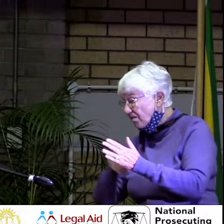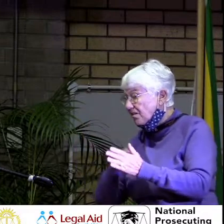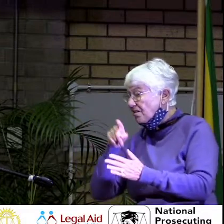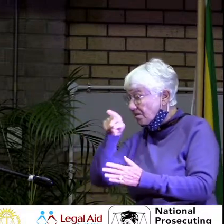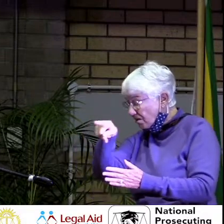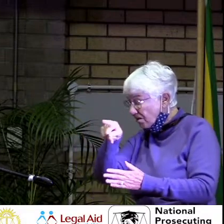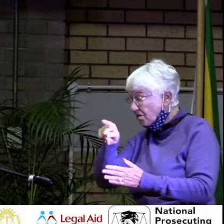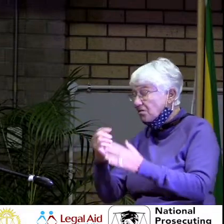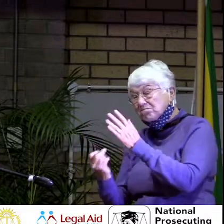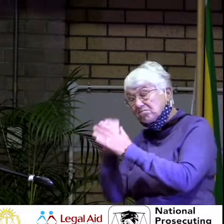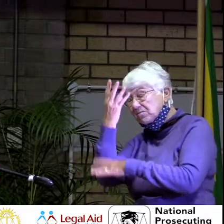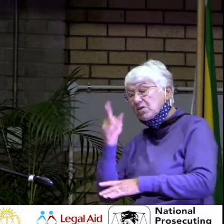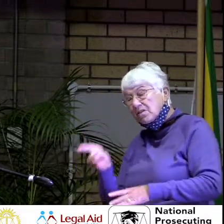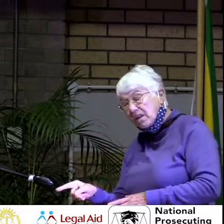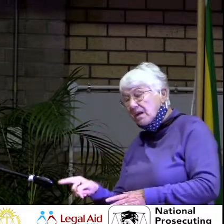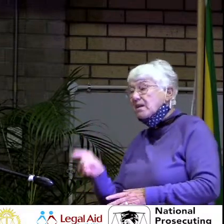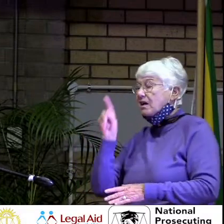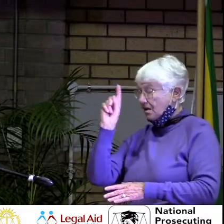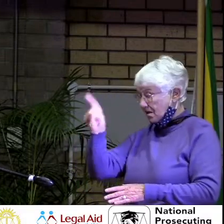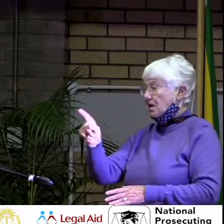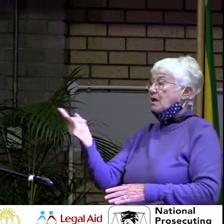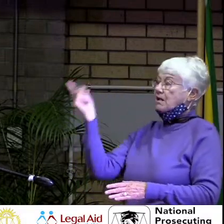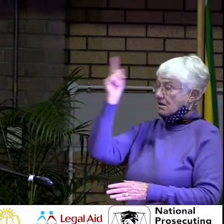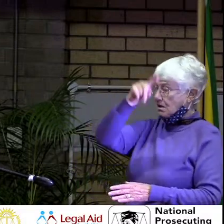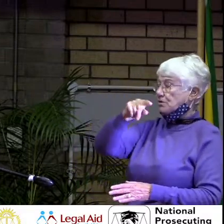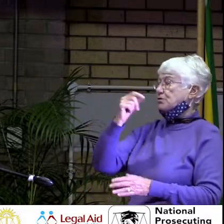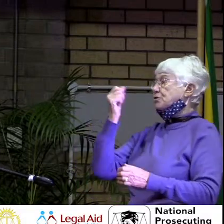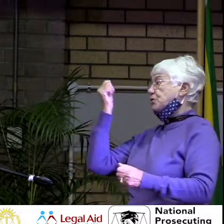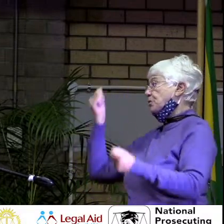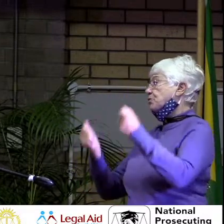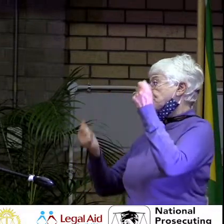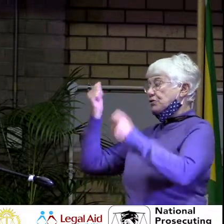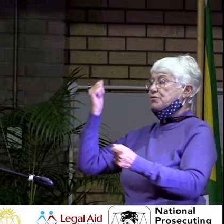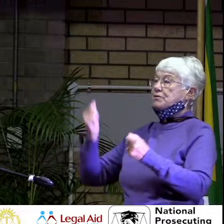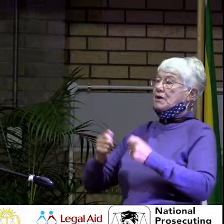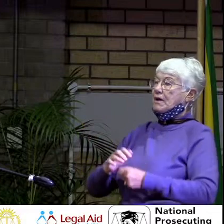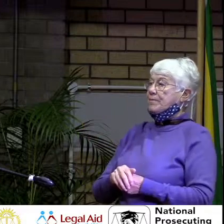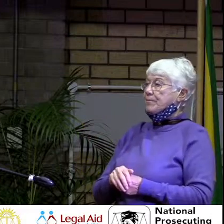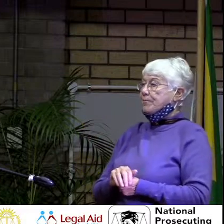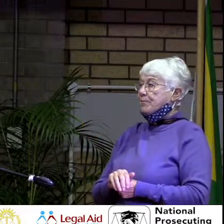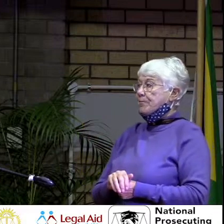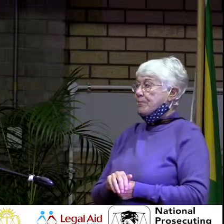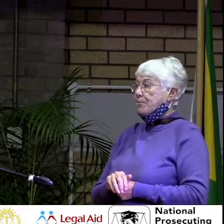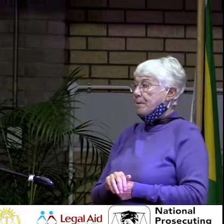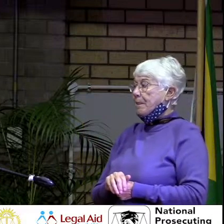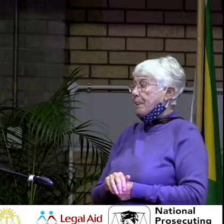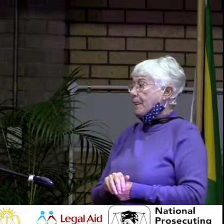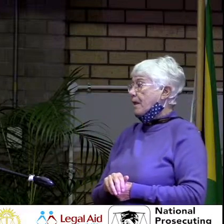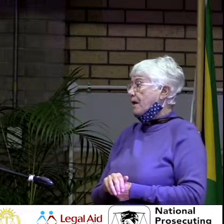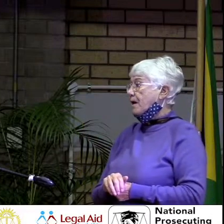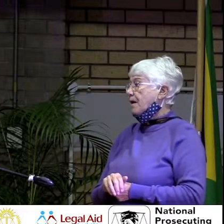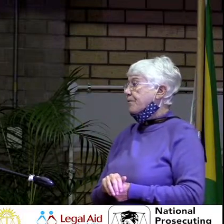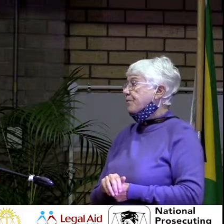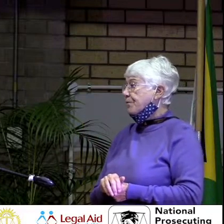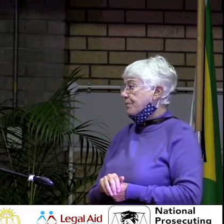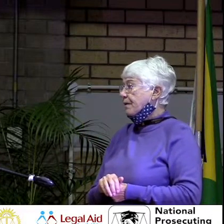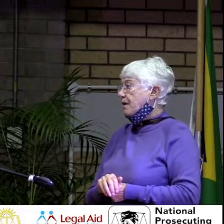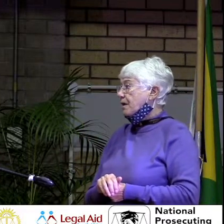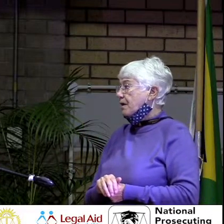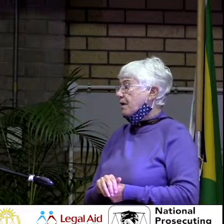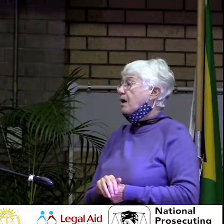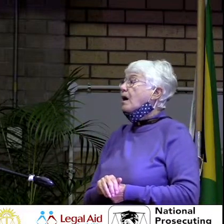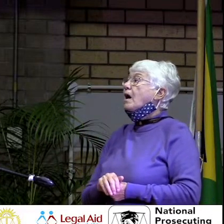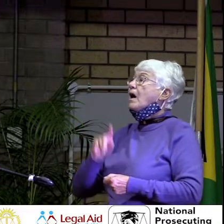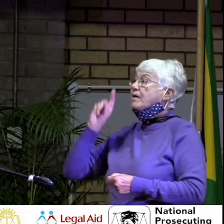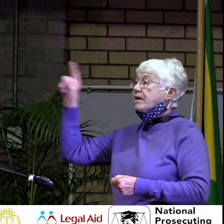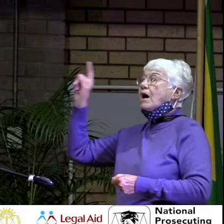online. And then there's also responsibilities put on people from the Department of Health and Social